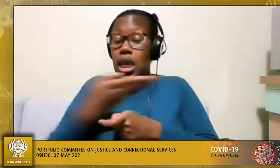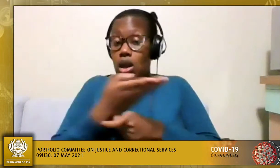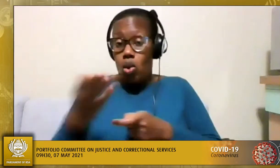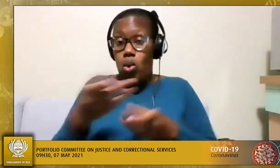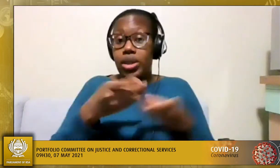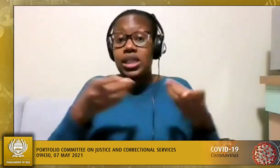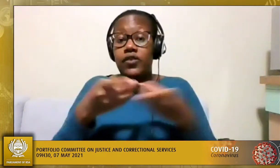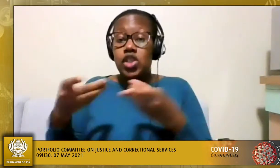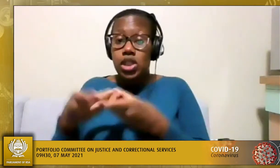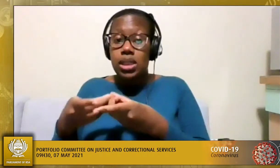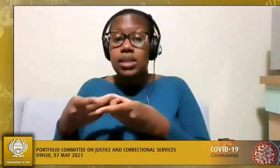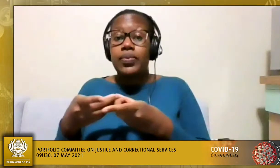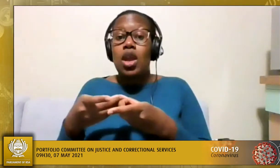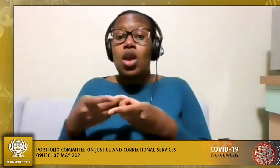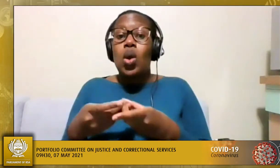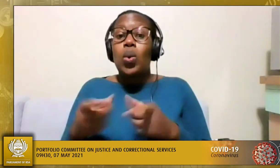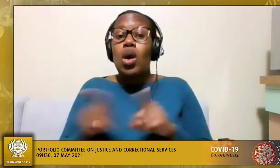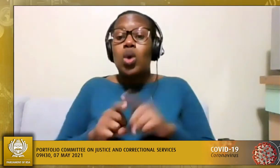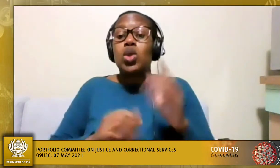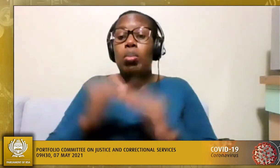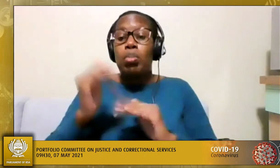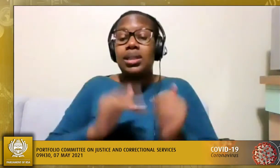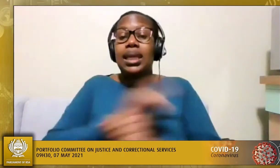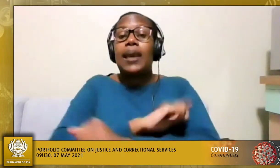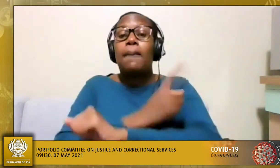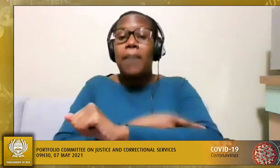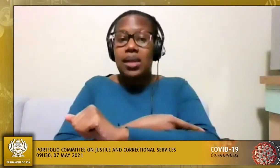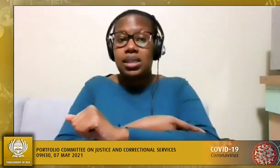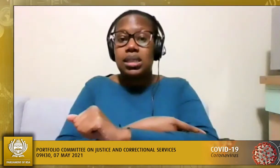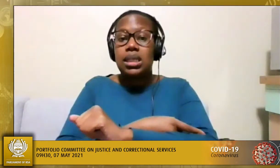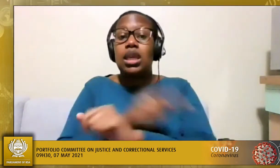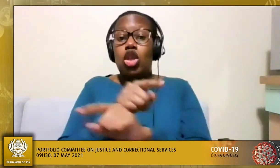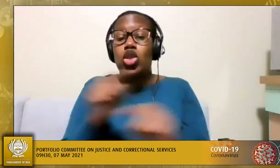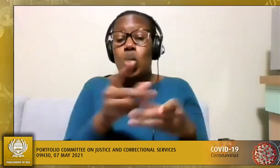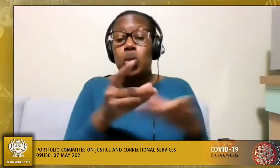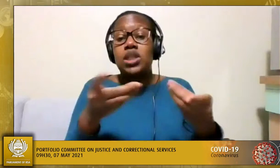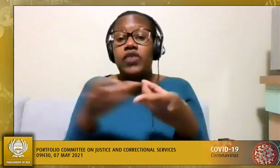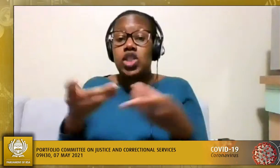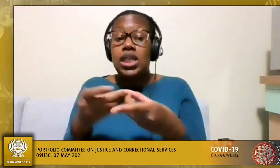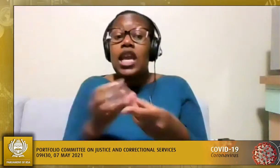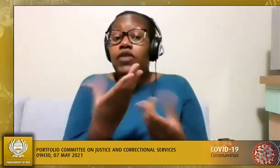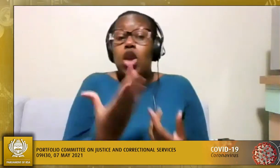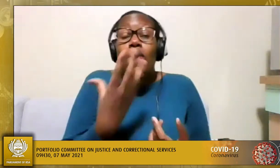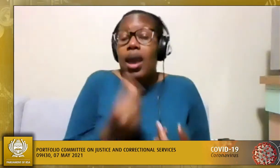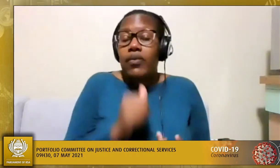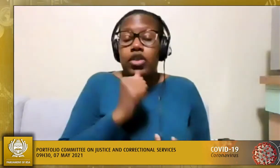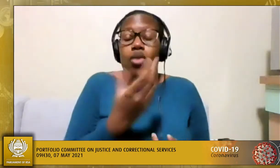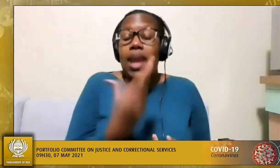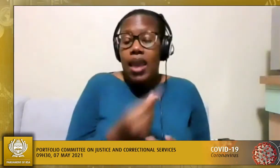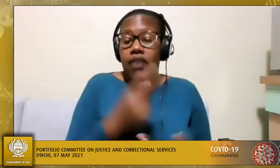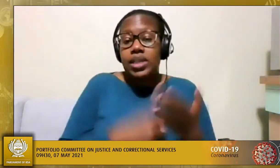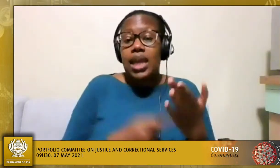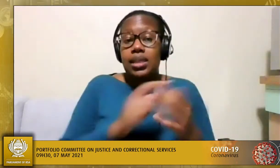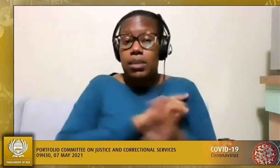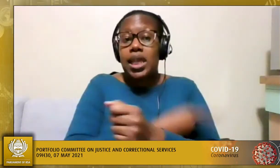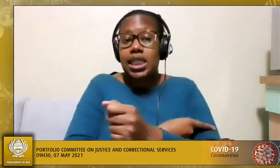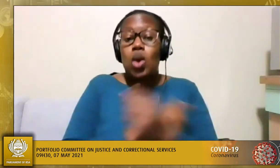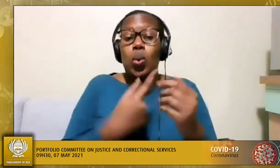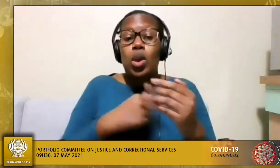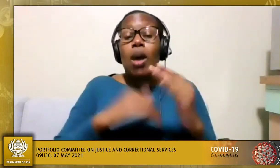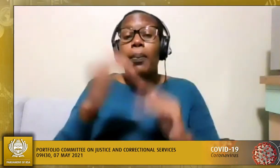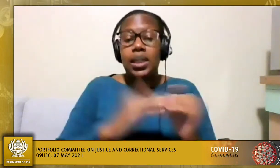and we are also building capacity in those divisions that do not have the tax capacity so